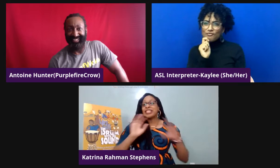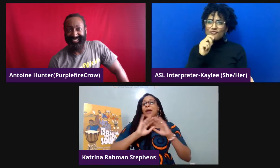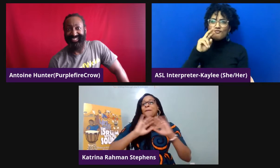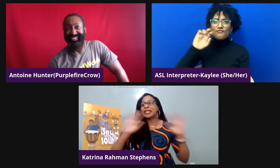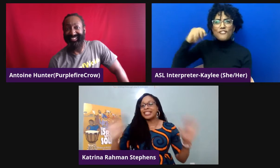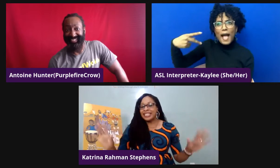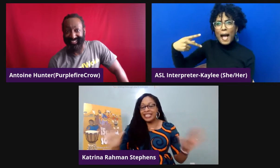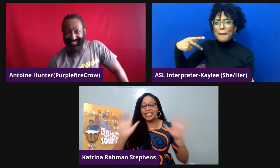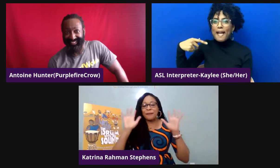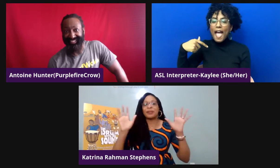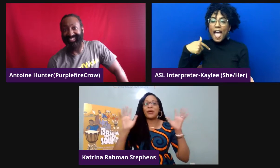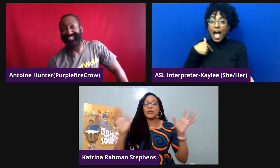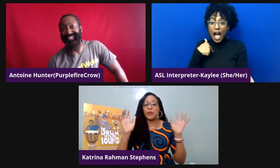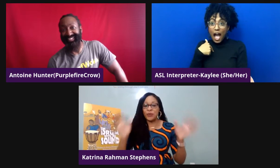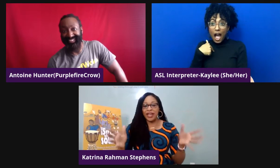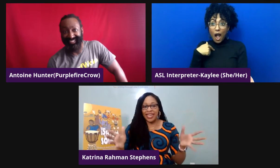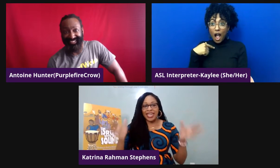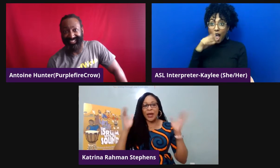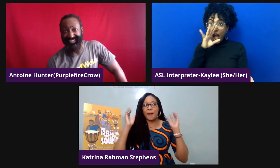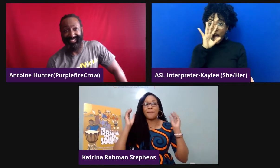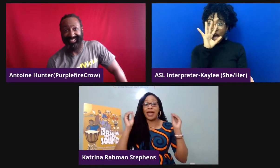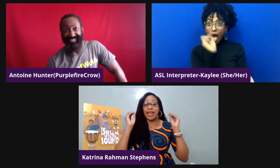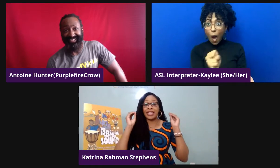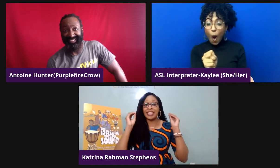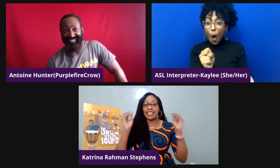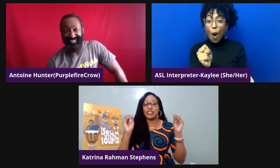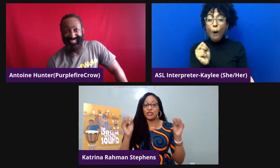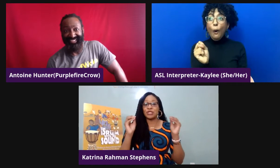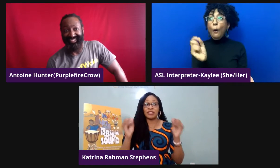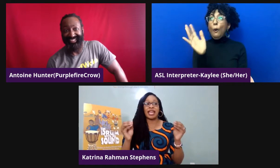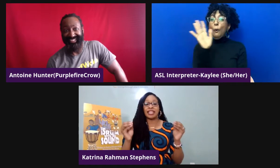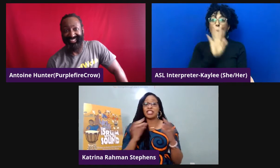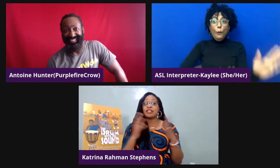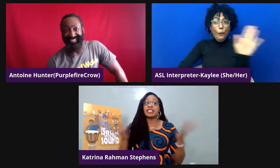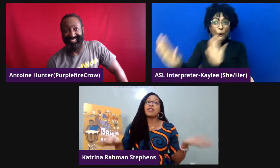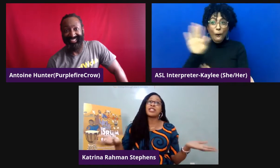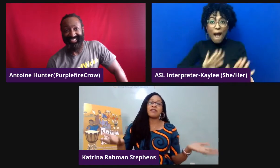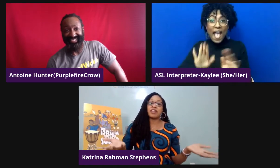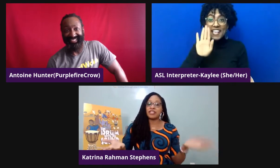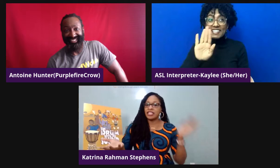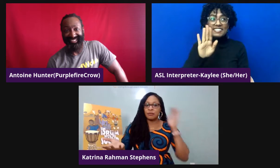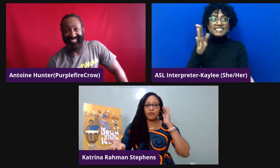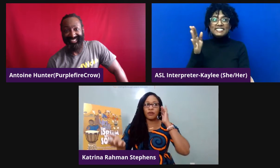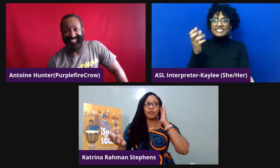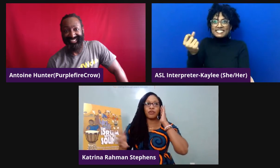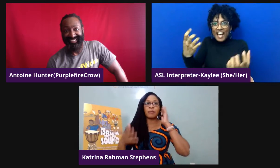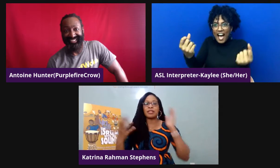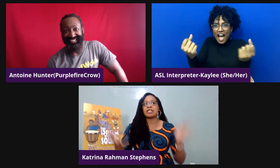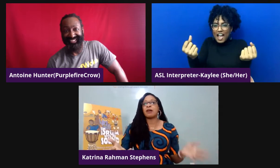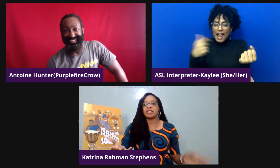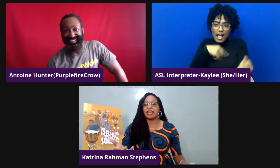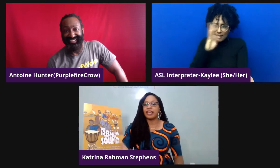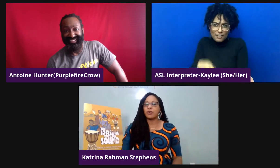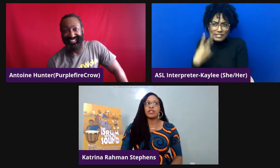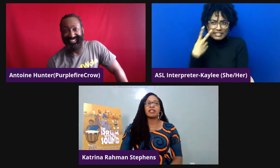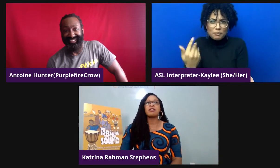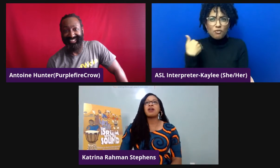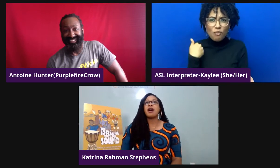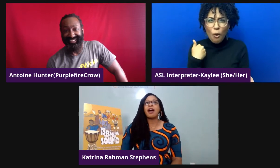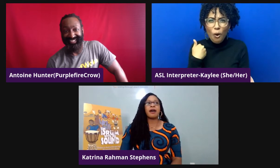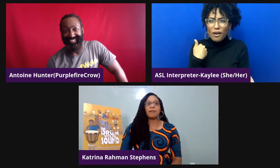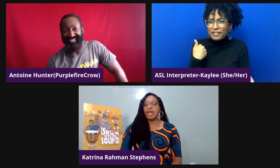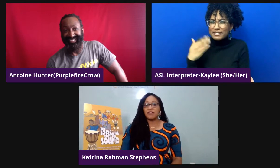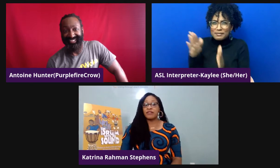I was completely blown away by his use of sign language because, of course, I've never seen it before. Growing up in a small town like